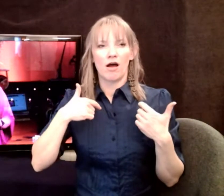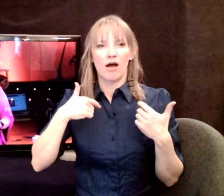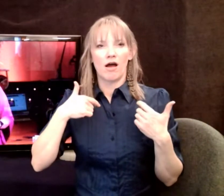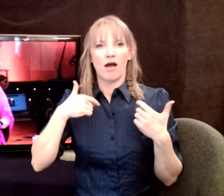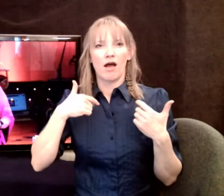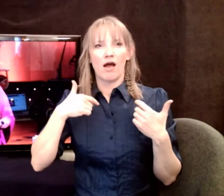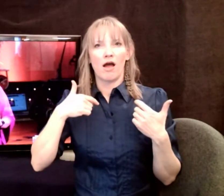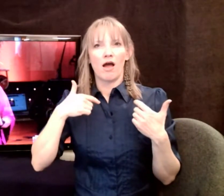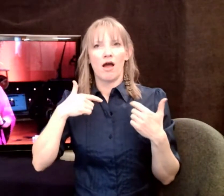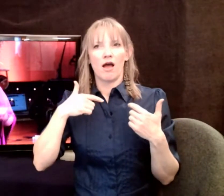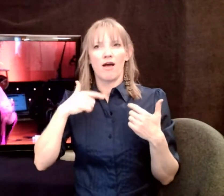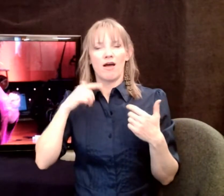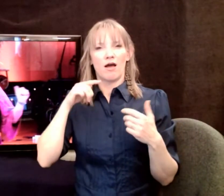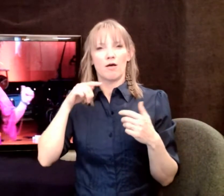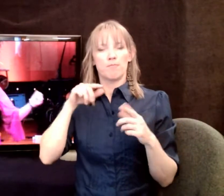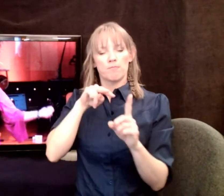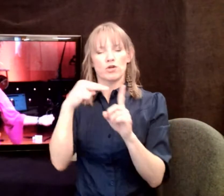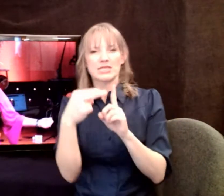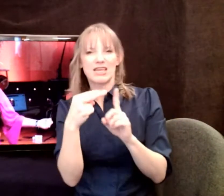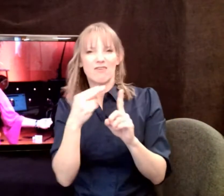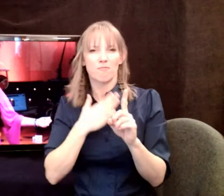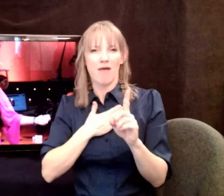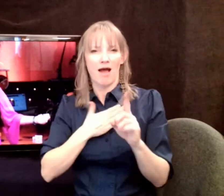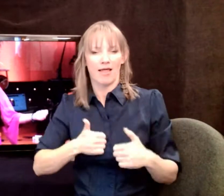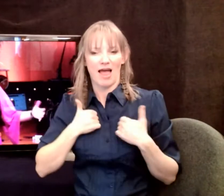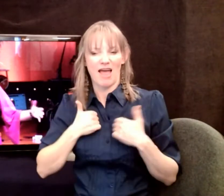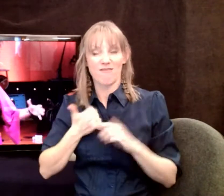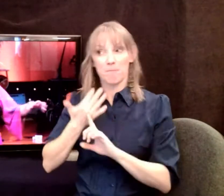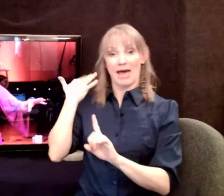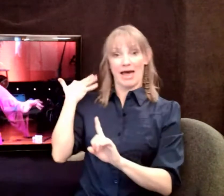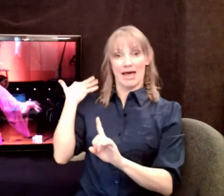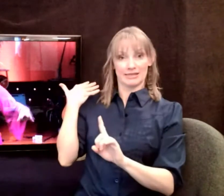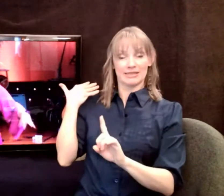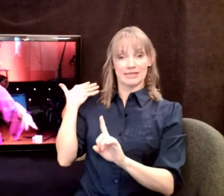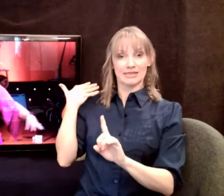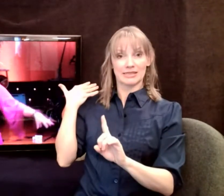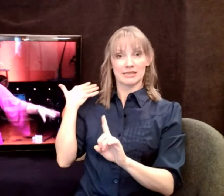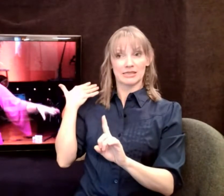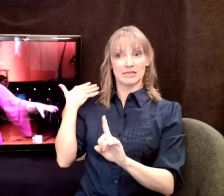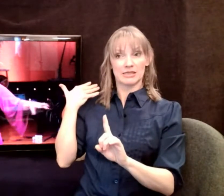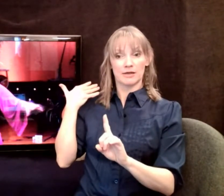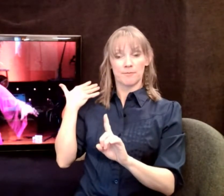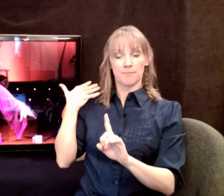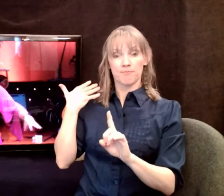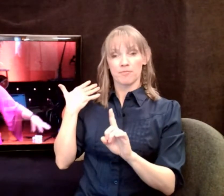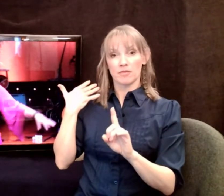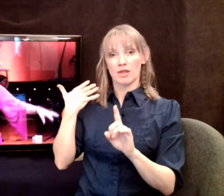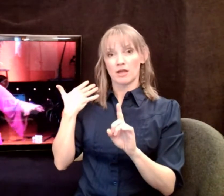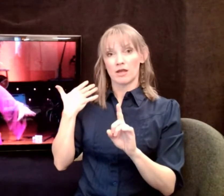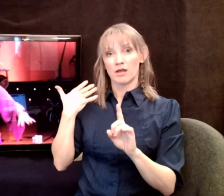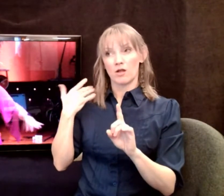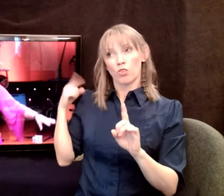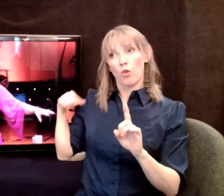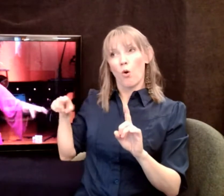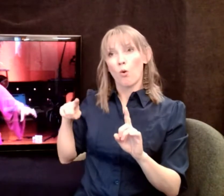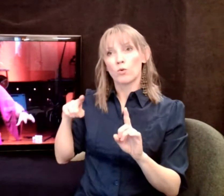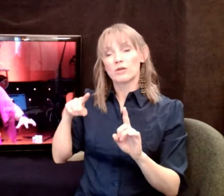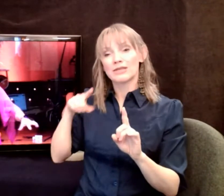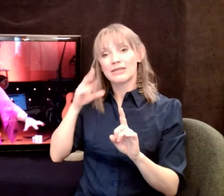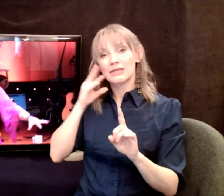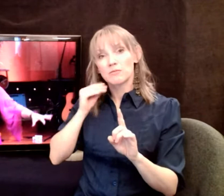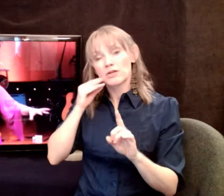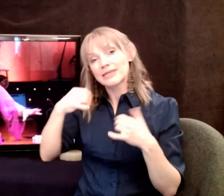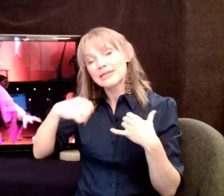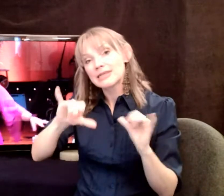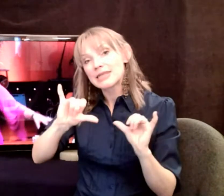potential resolution. Began to look at my past, look at the places that still remain a part